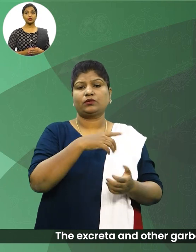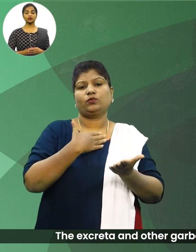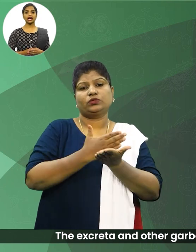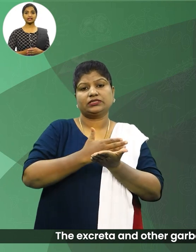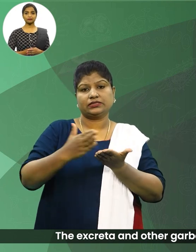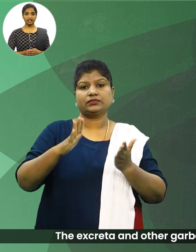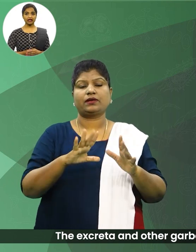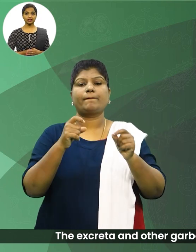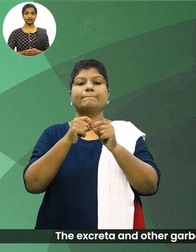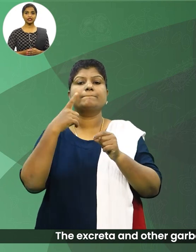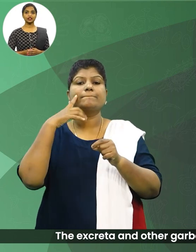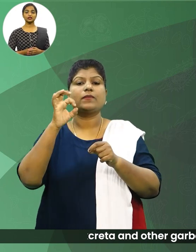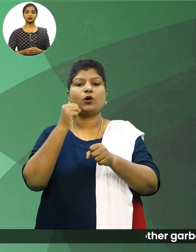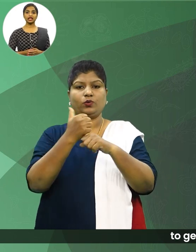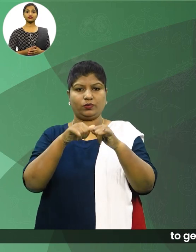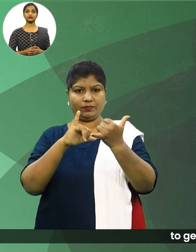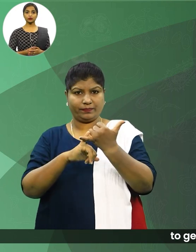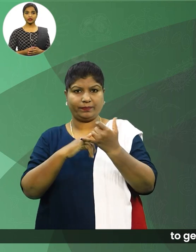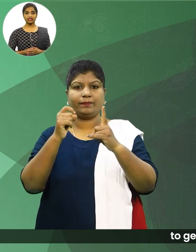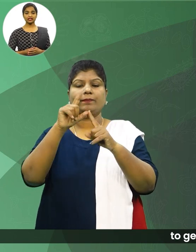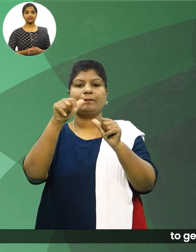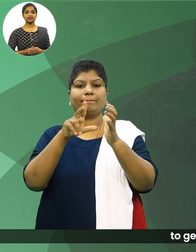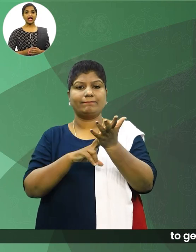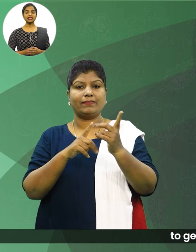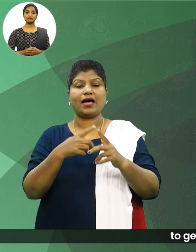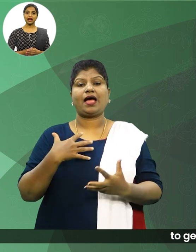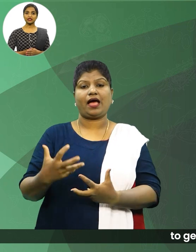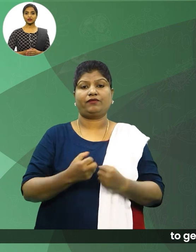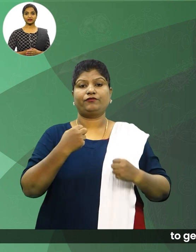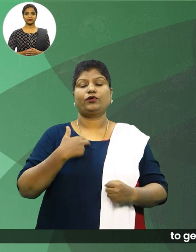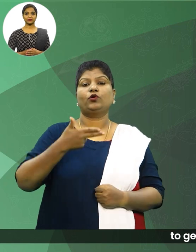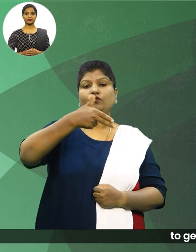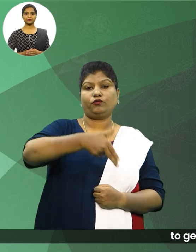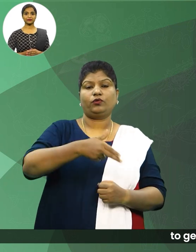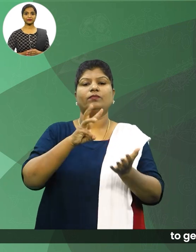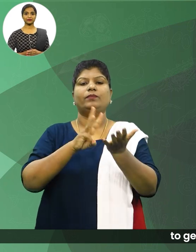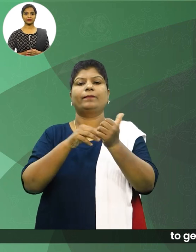a biogas plant to get fuel and manure.